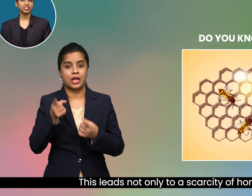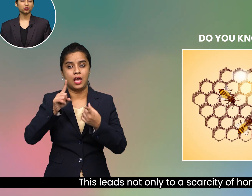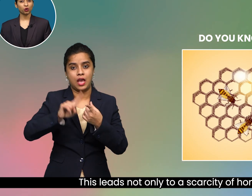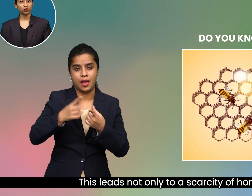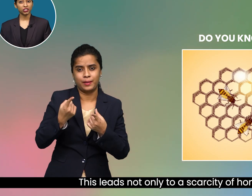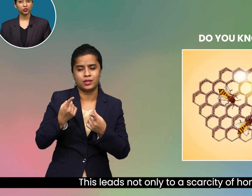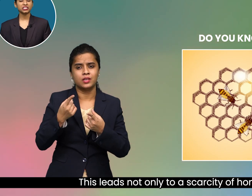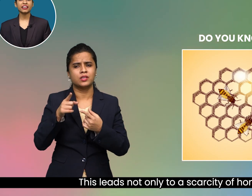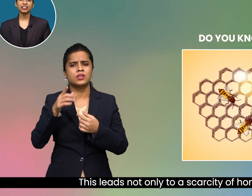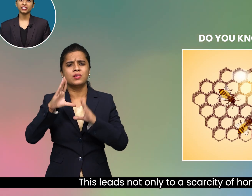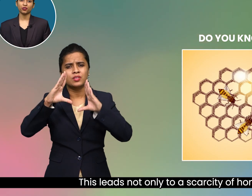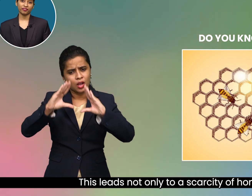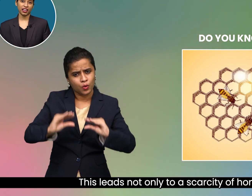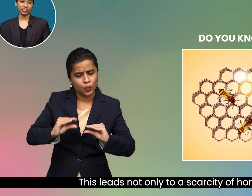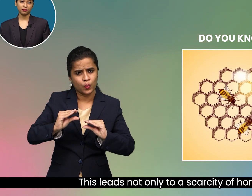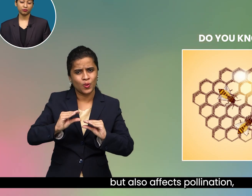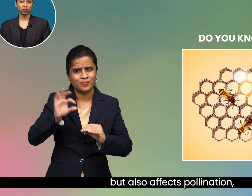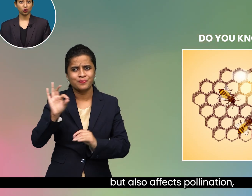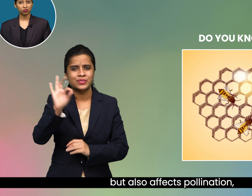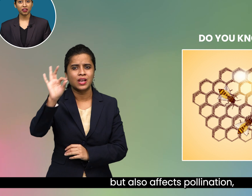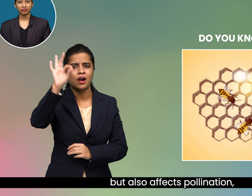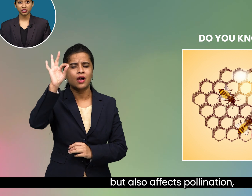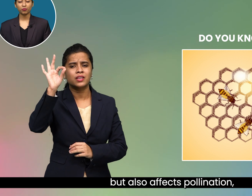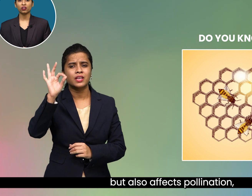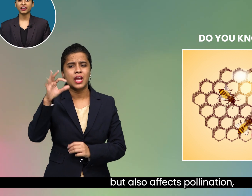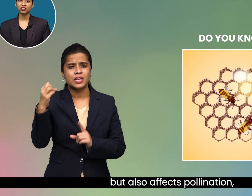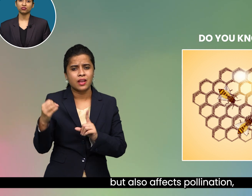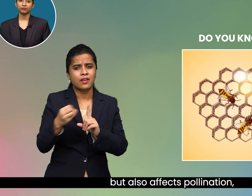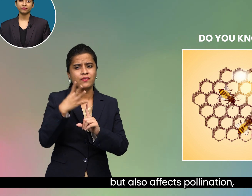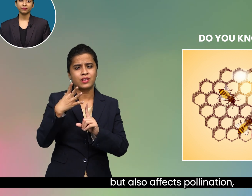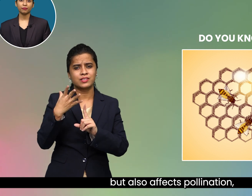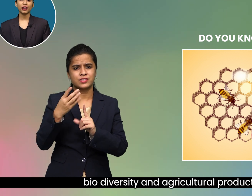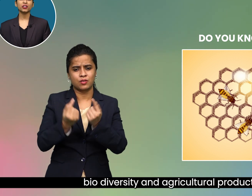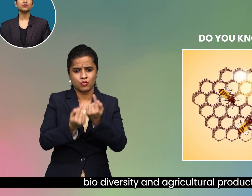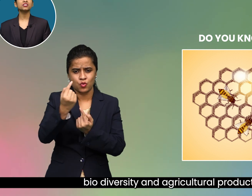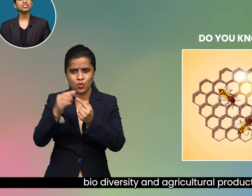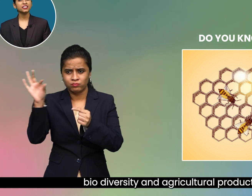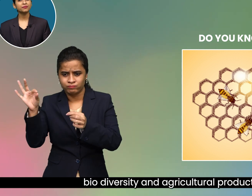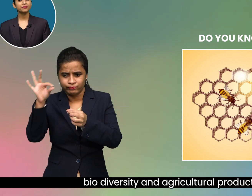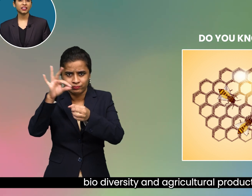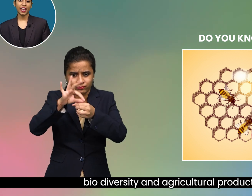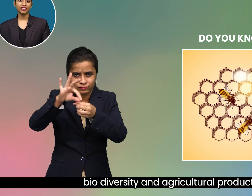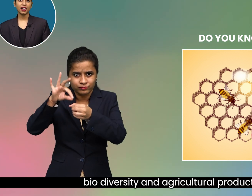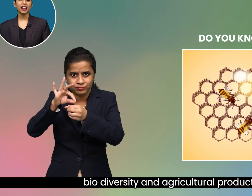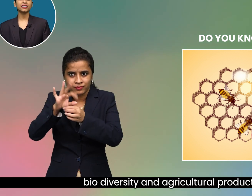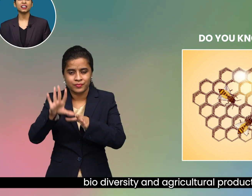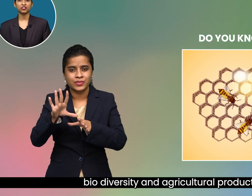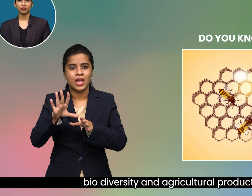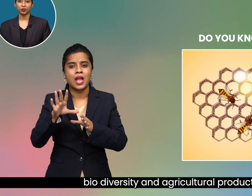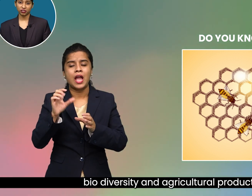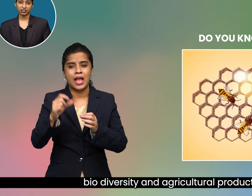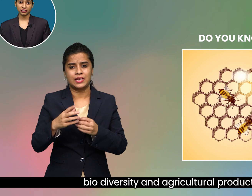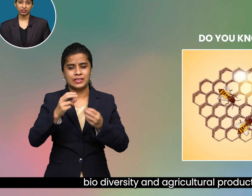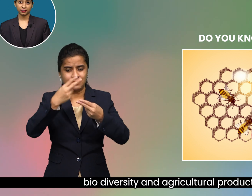This leads not only to a scarcity of honey, but also affects pollination, biodiversity, and